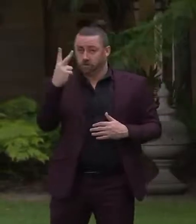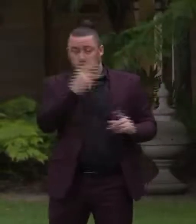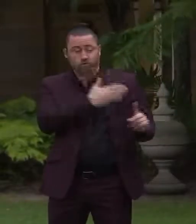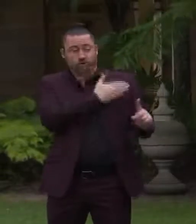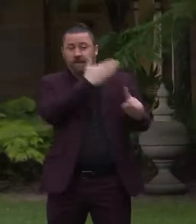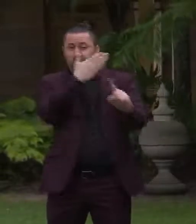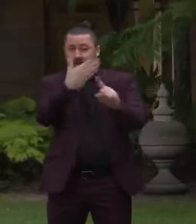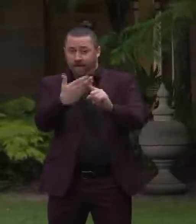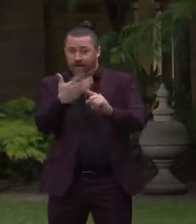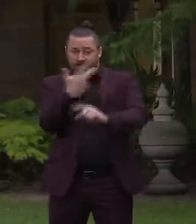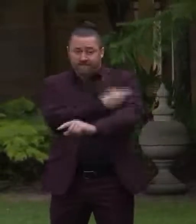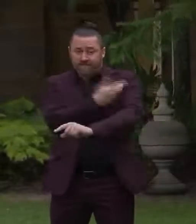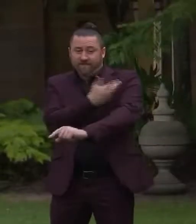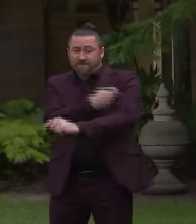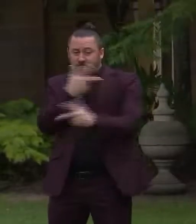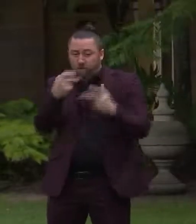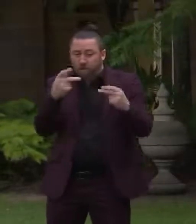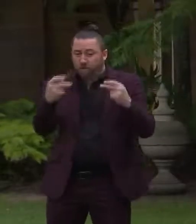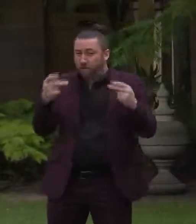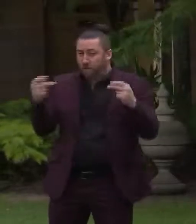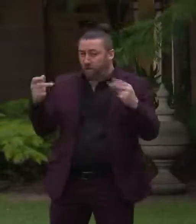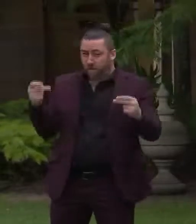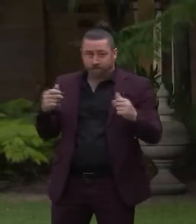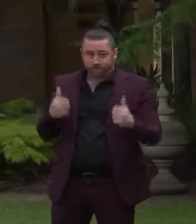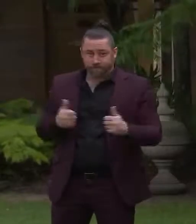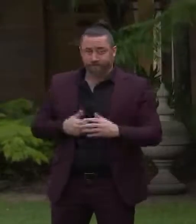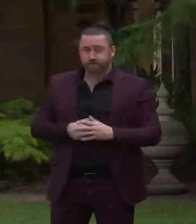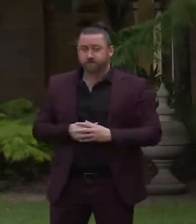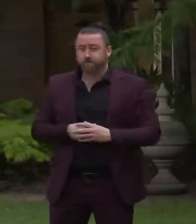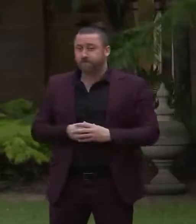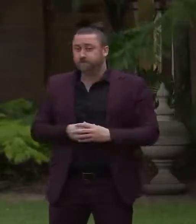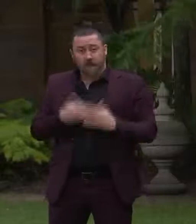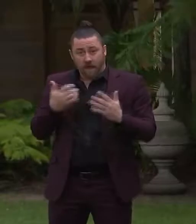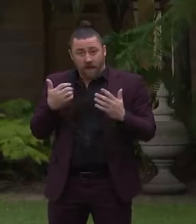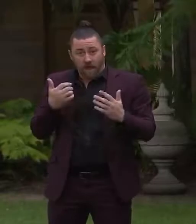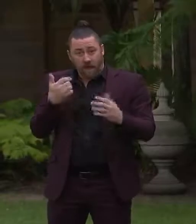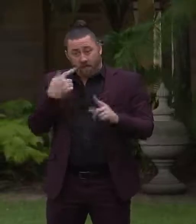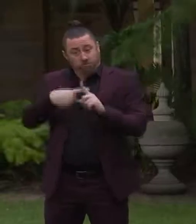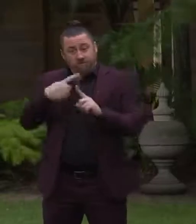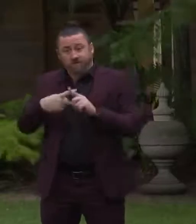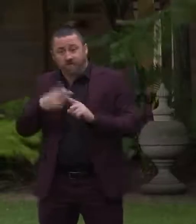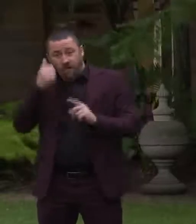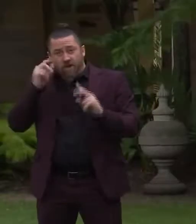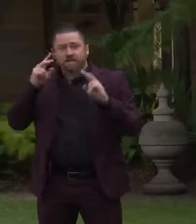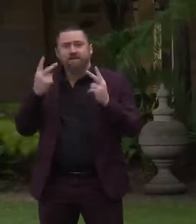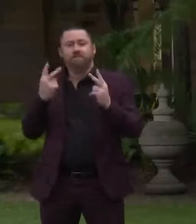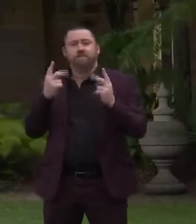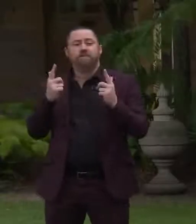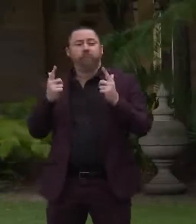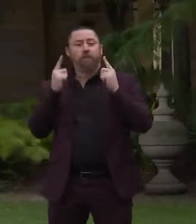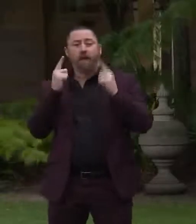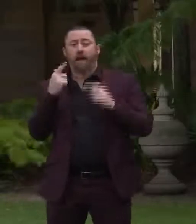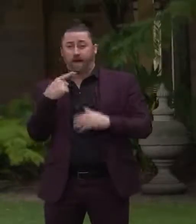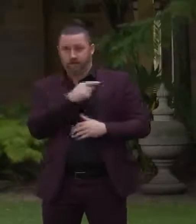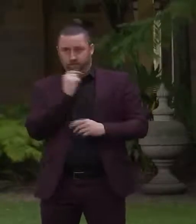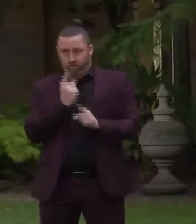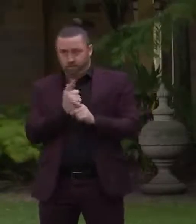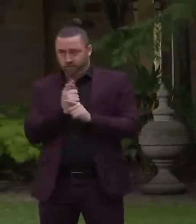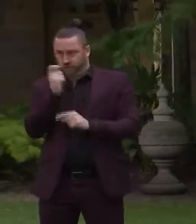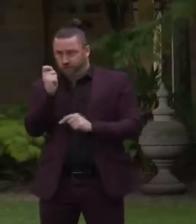71,942. So that is, of course, very good news. I know the Deputy Premier will have more to say about